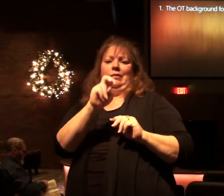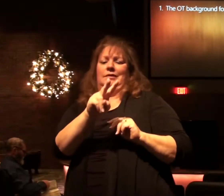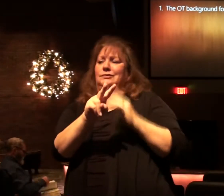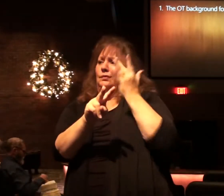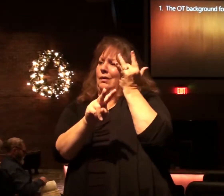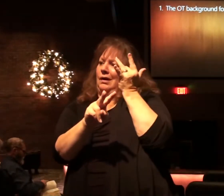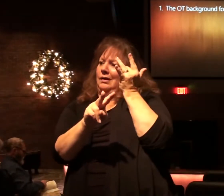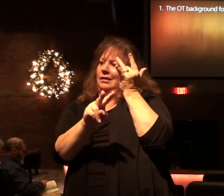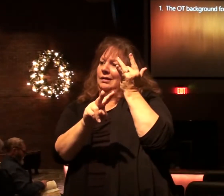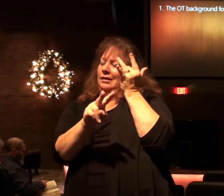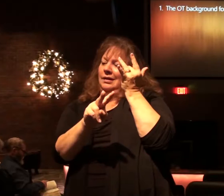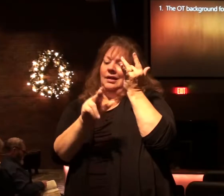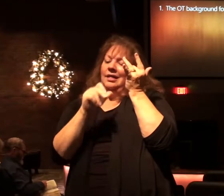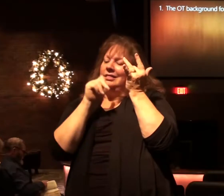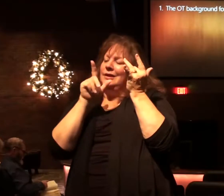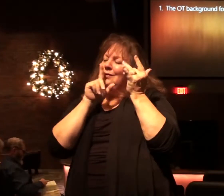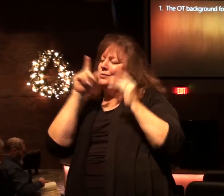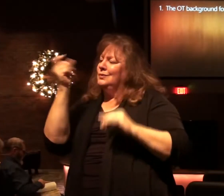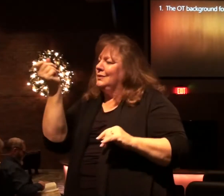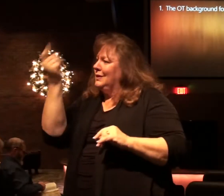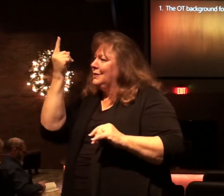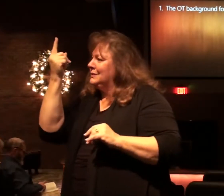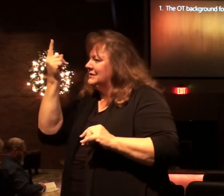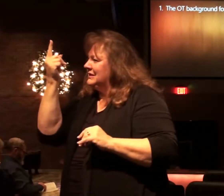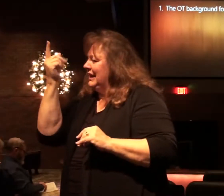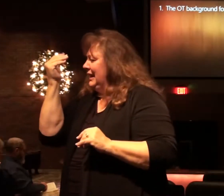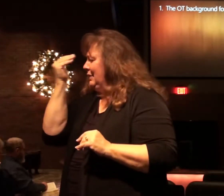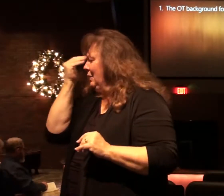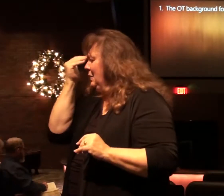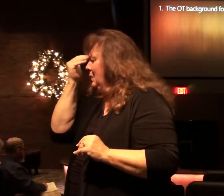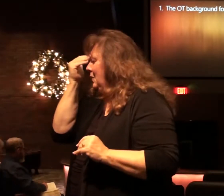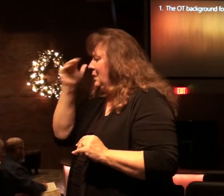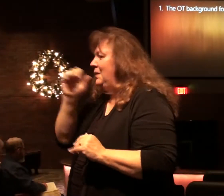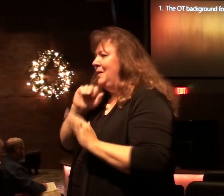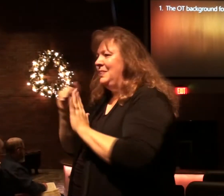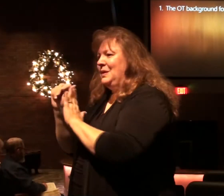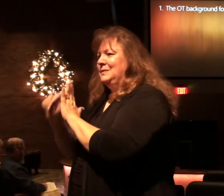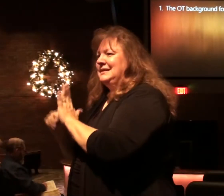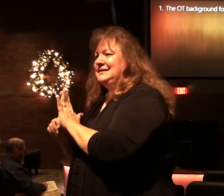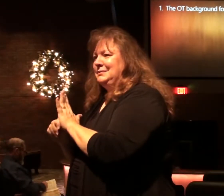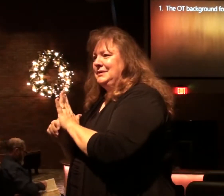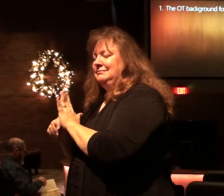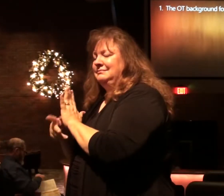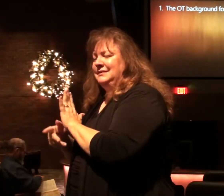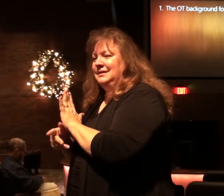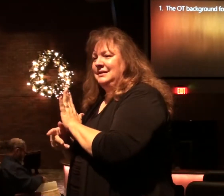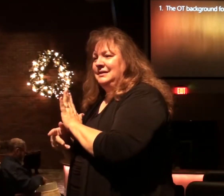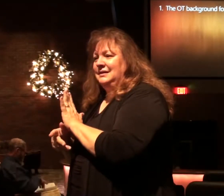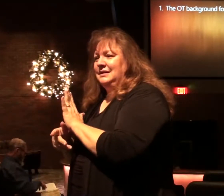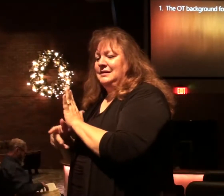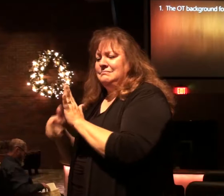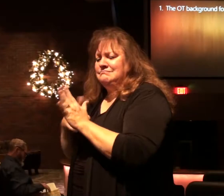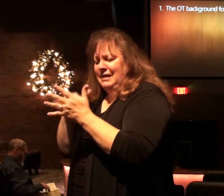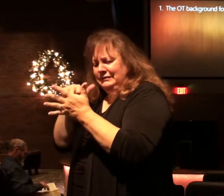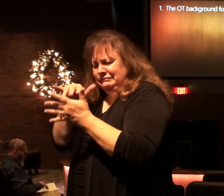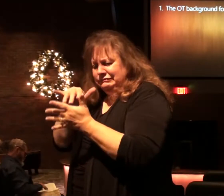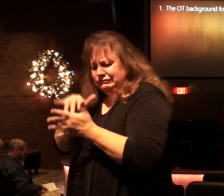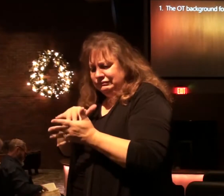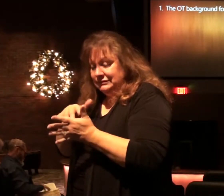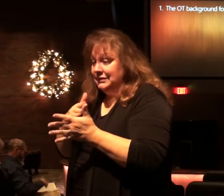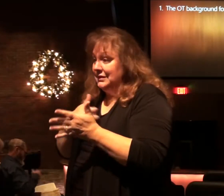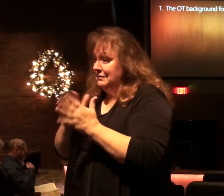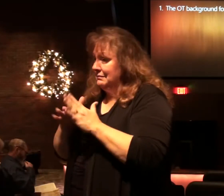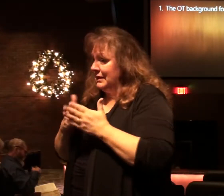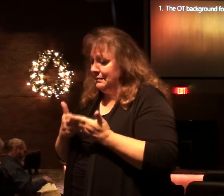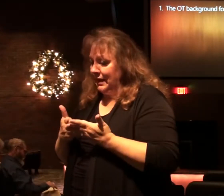Revelation is a lack of some familiarity with the Old Testament. In my study, in my Bible,